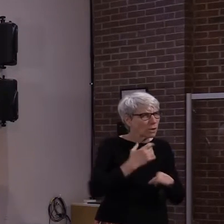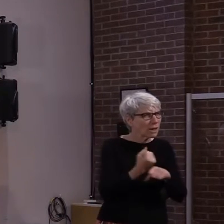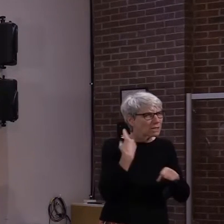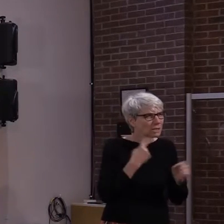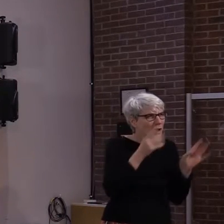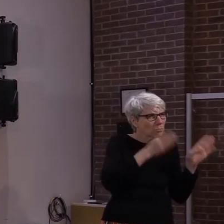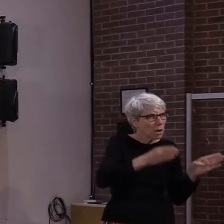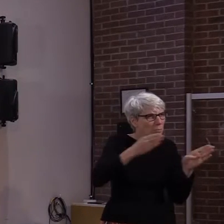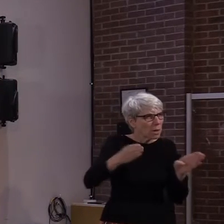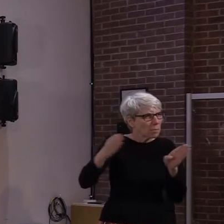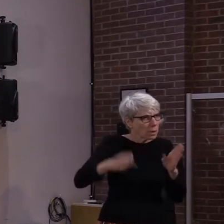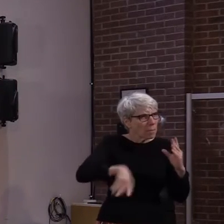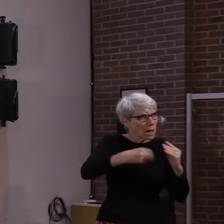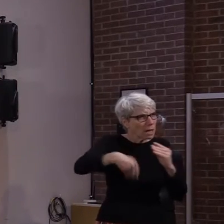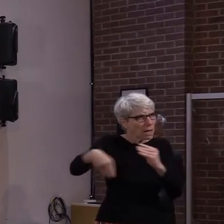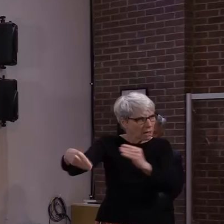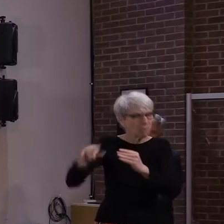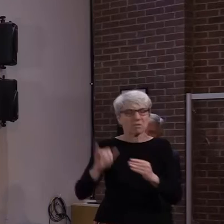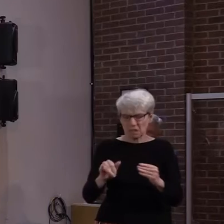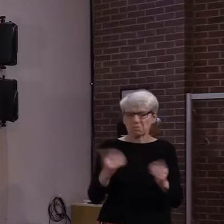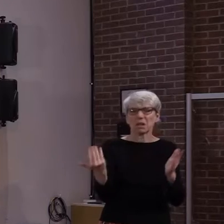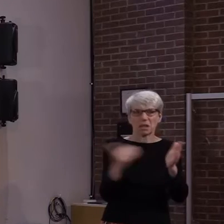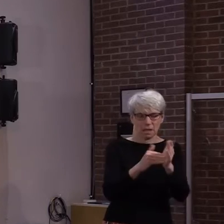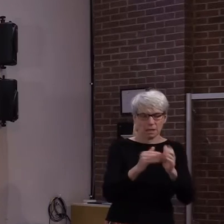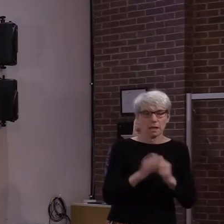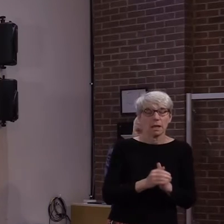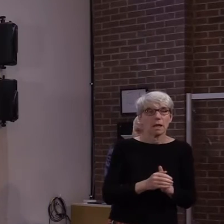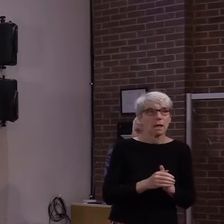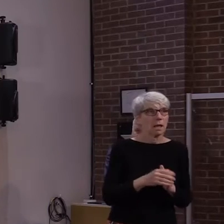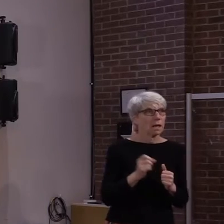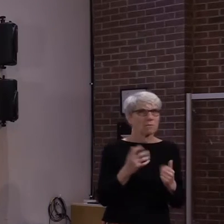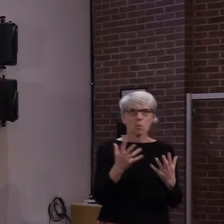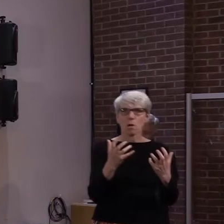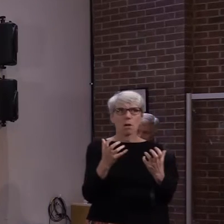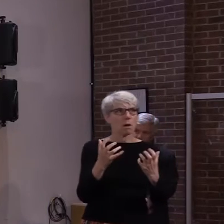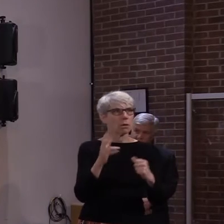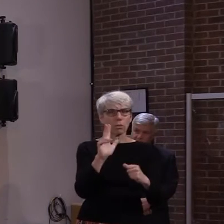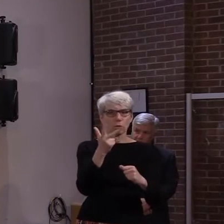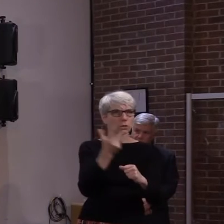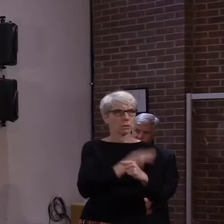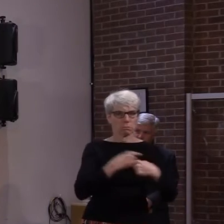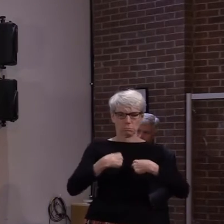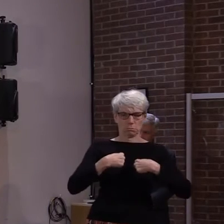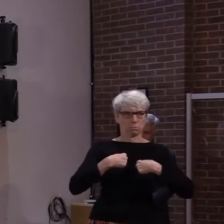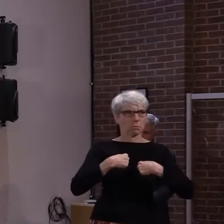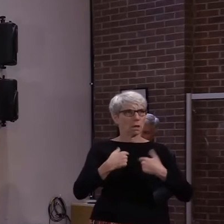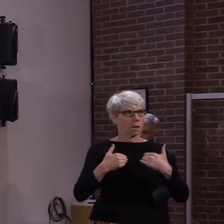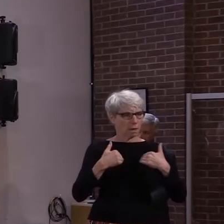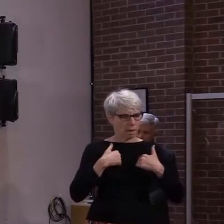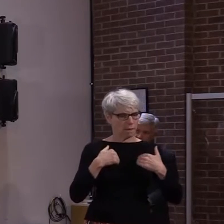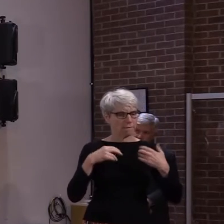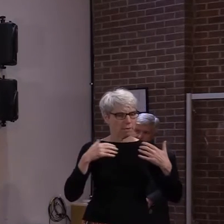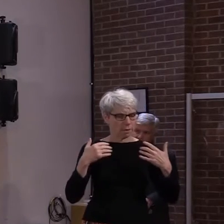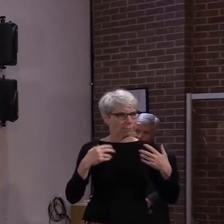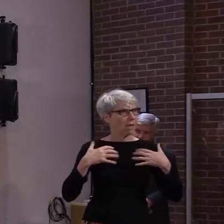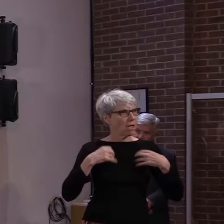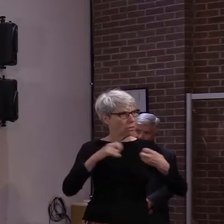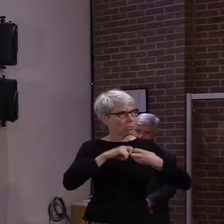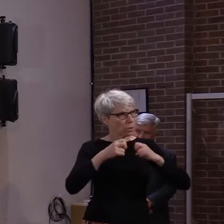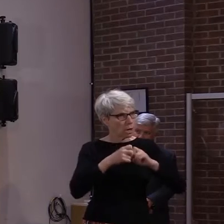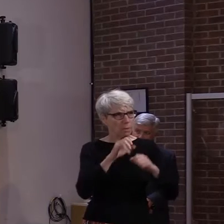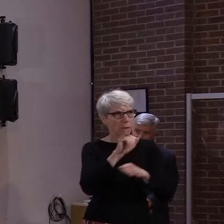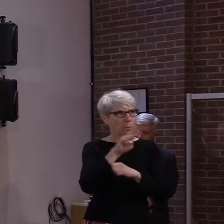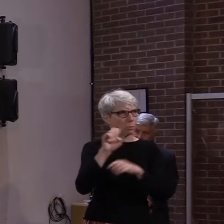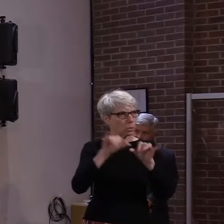If you want to get your third shot because you do fit one of the groups I mentioned earlier, you can get that from your own